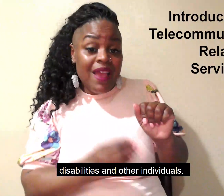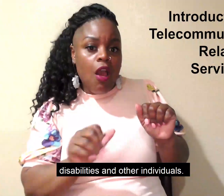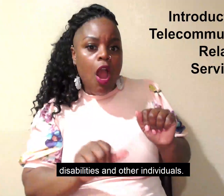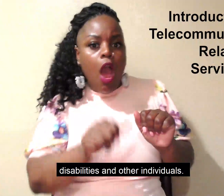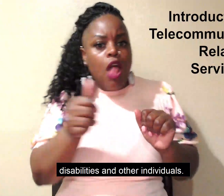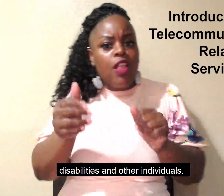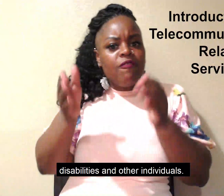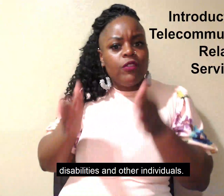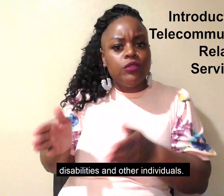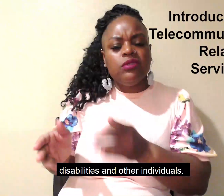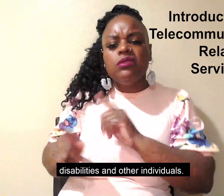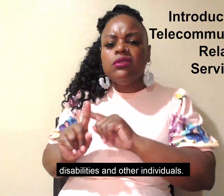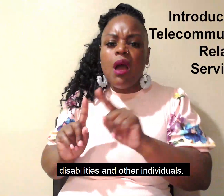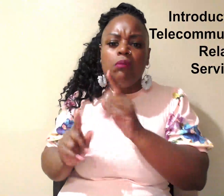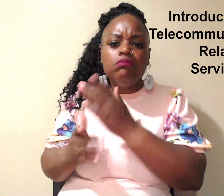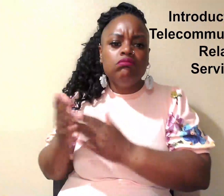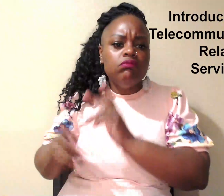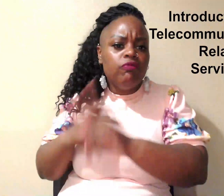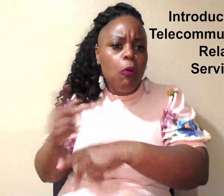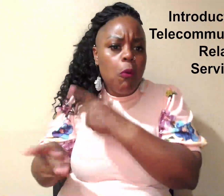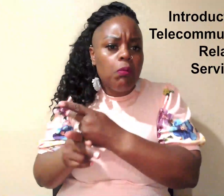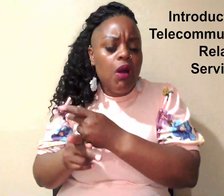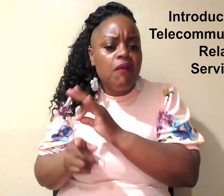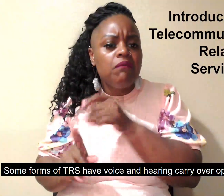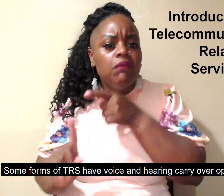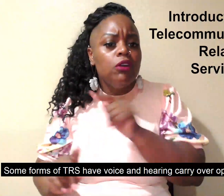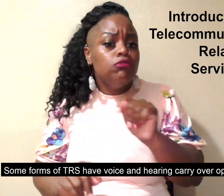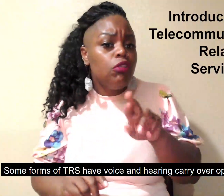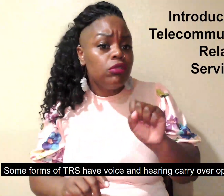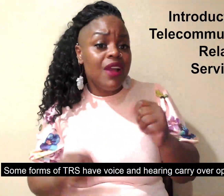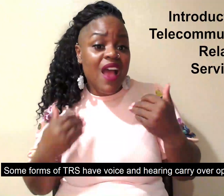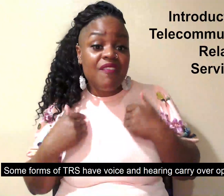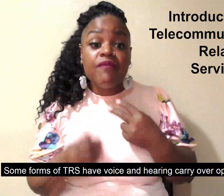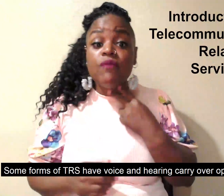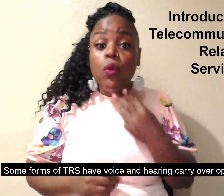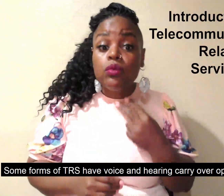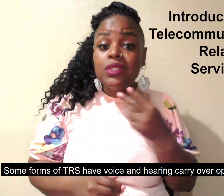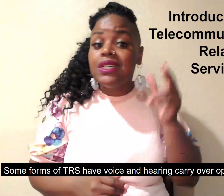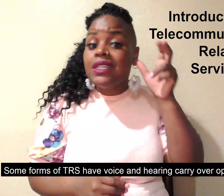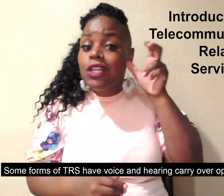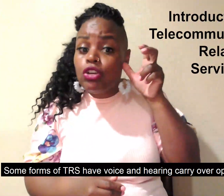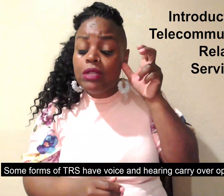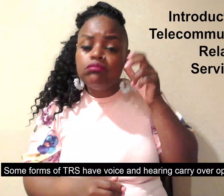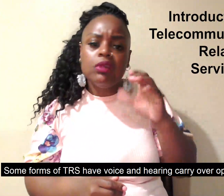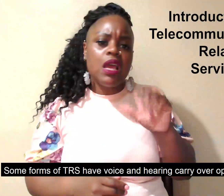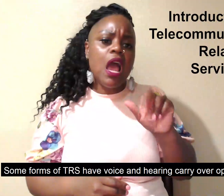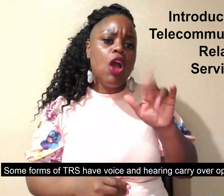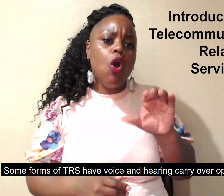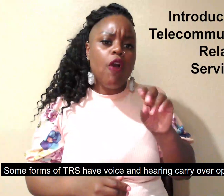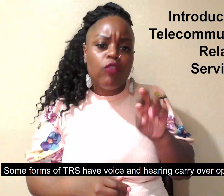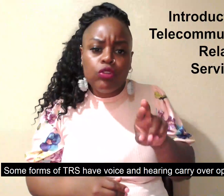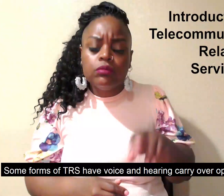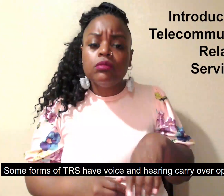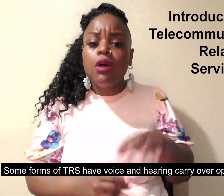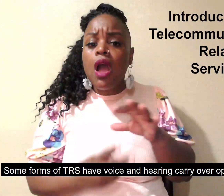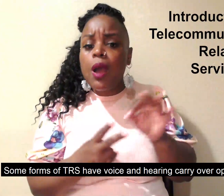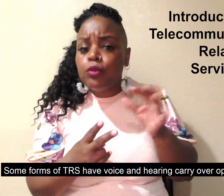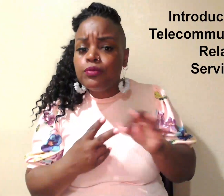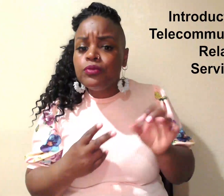and other individuals. Some forms of TRS have voice and hearing carry-over options,